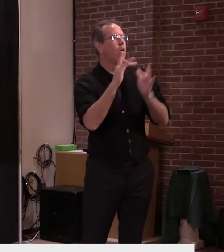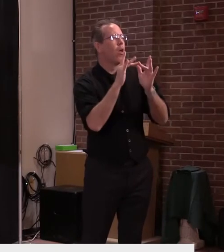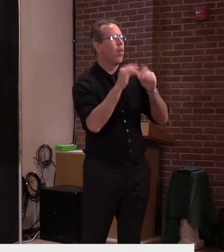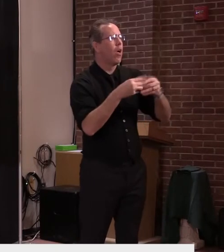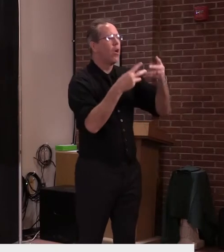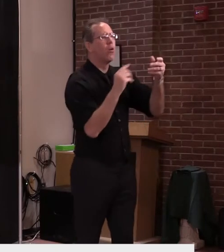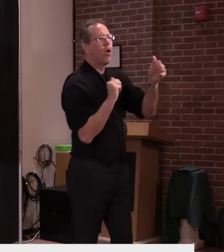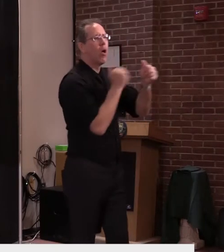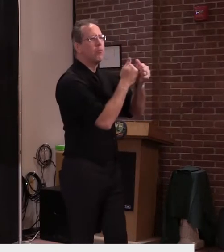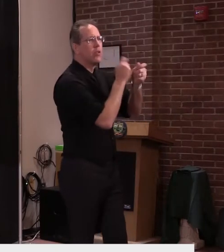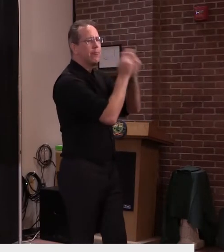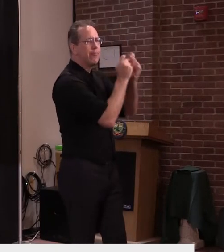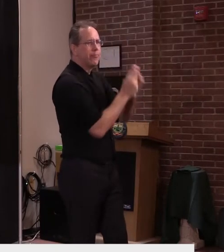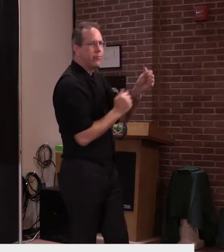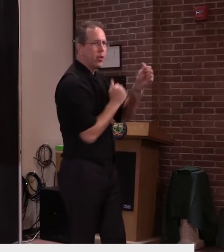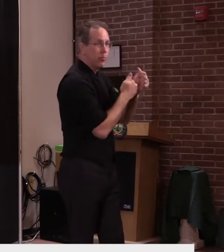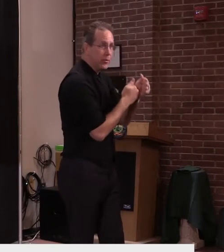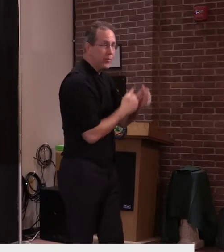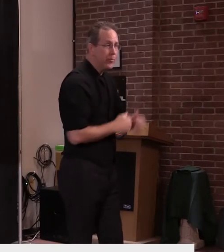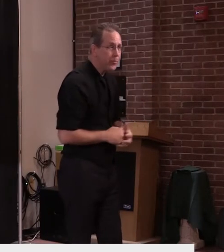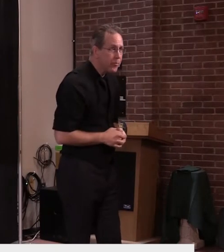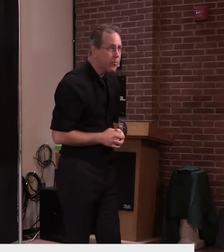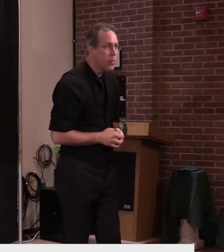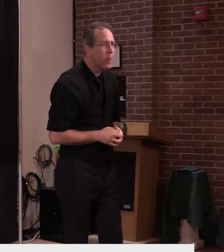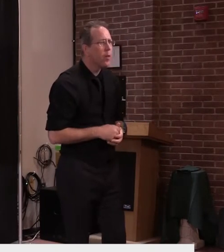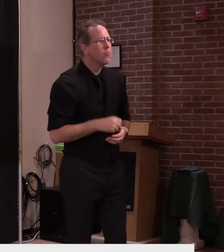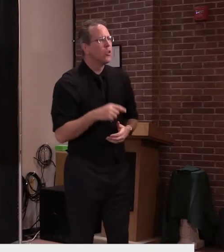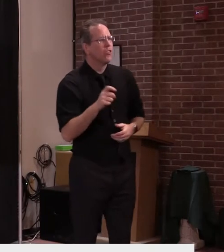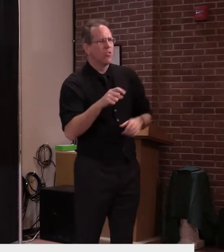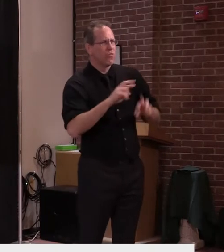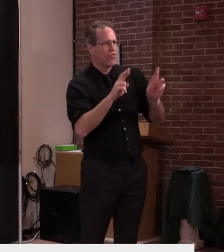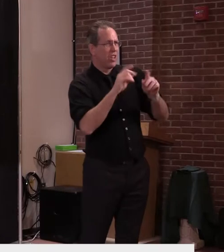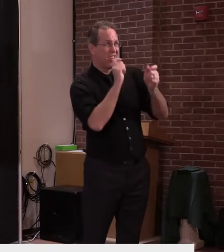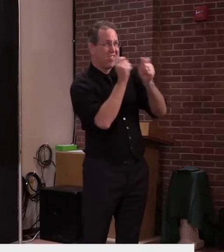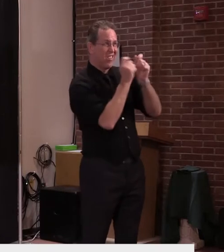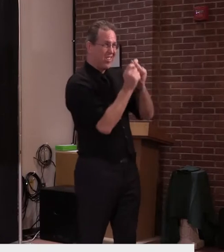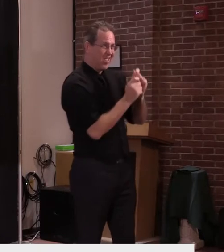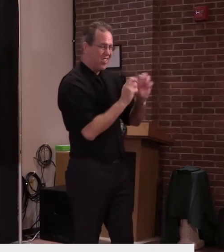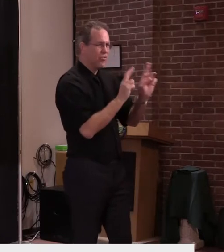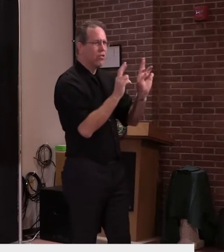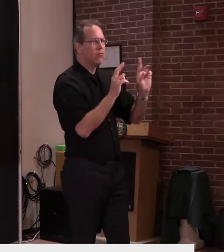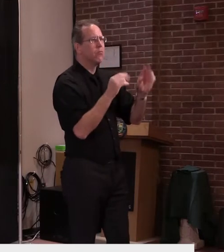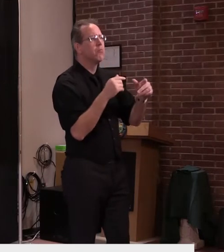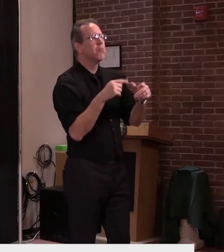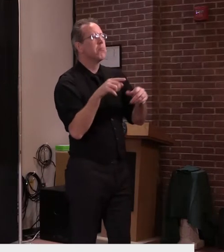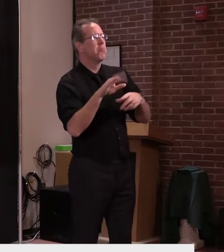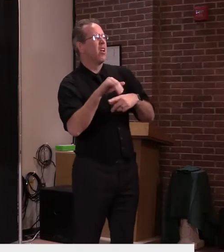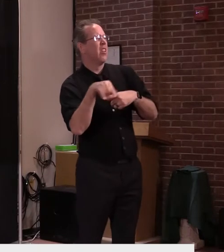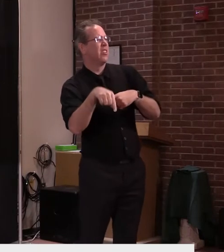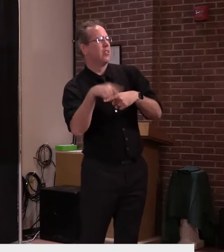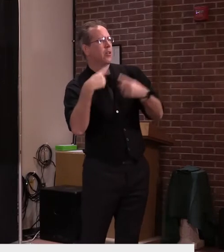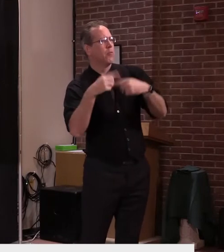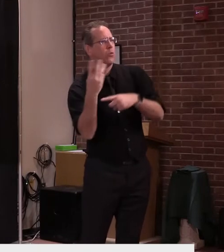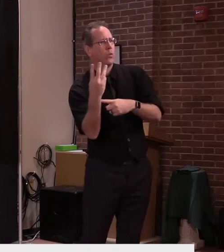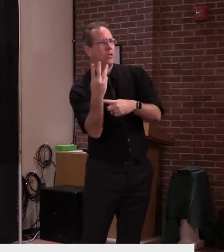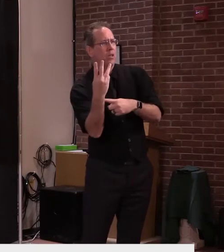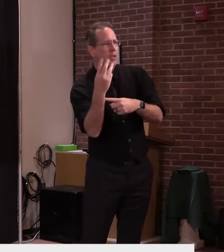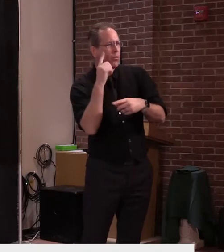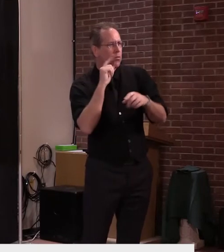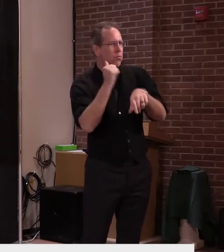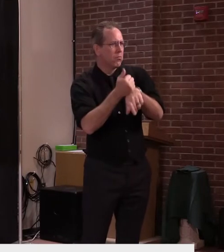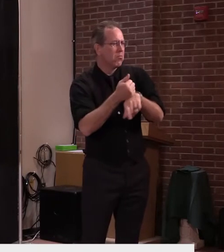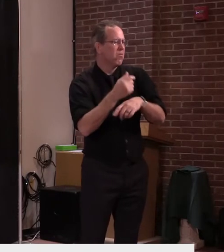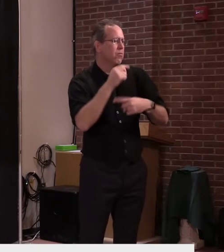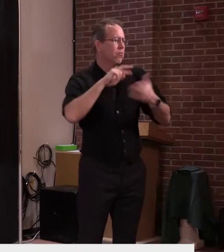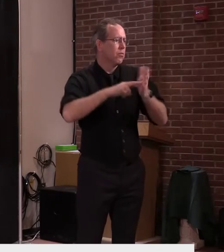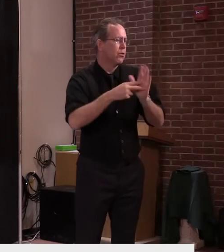will be updated and the numbers will be adjusted on Wednesday. Now, turning to hospitals.